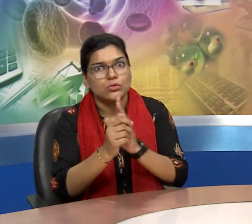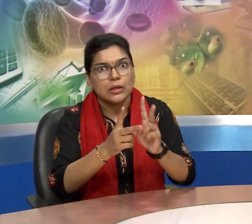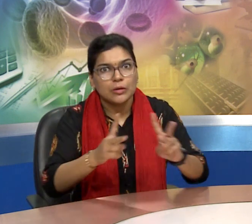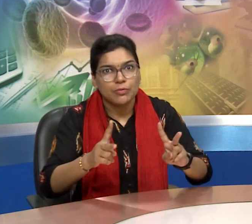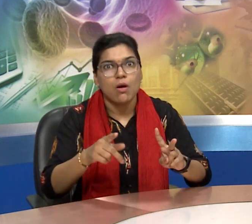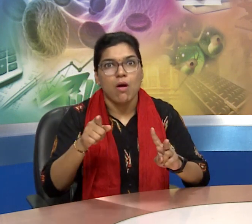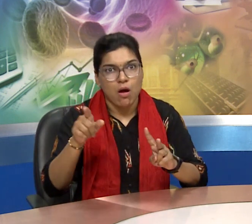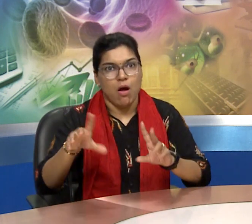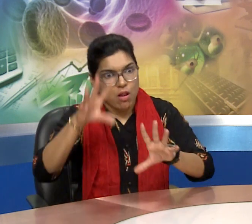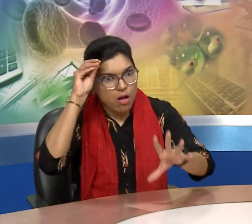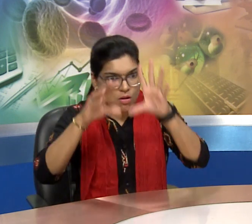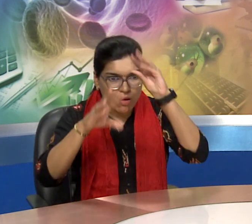individual.